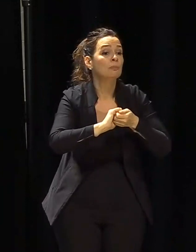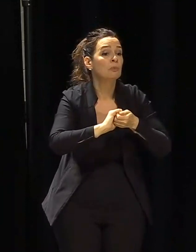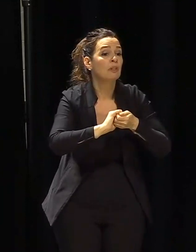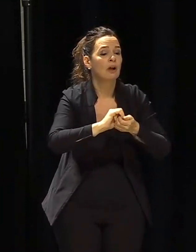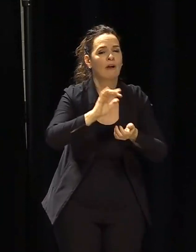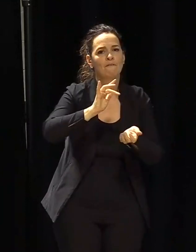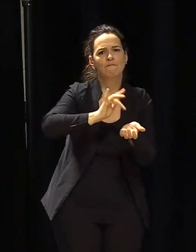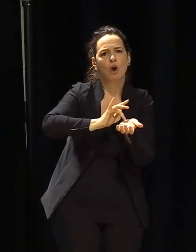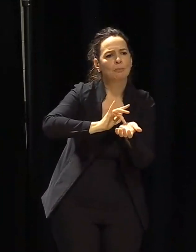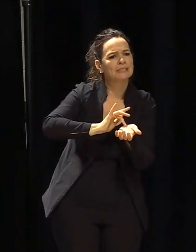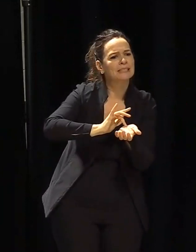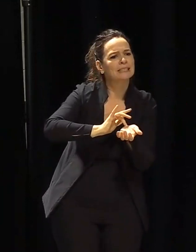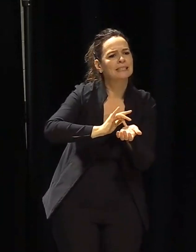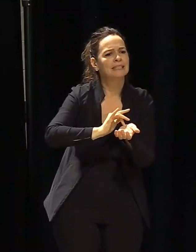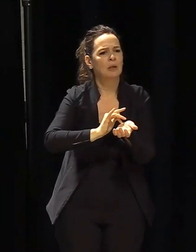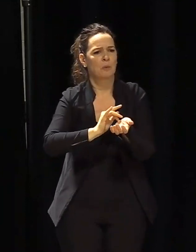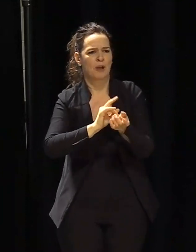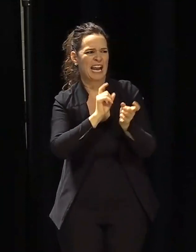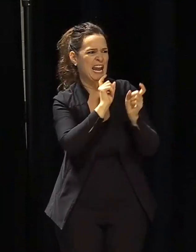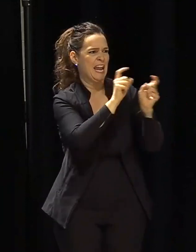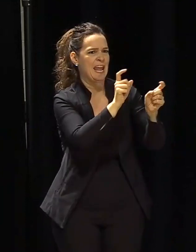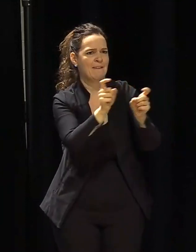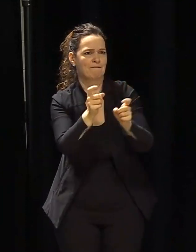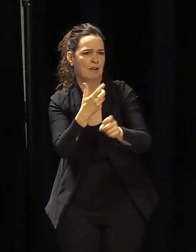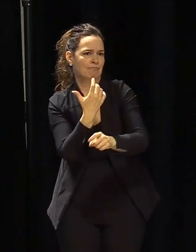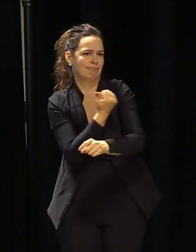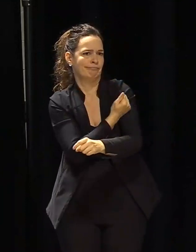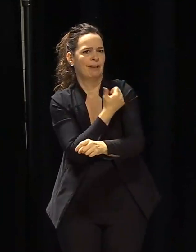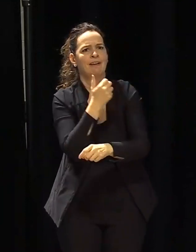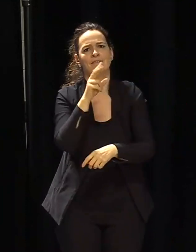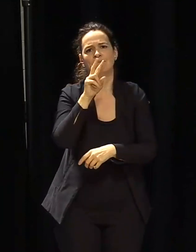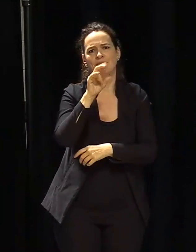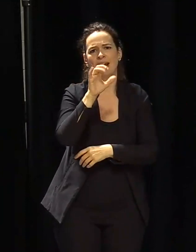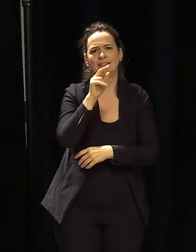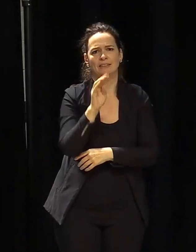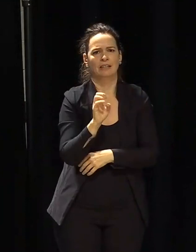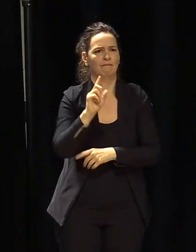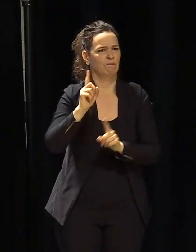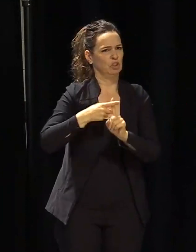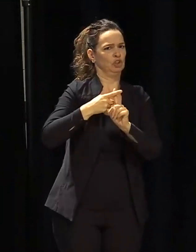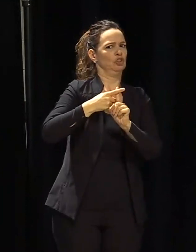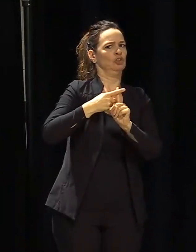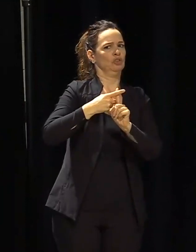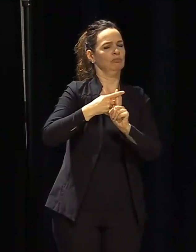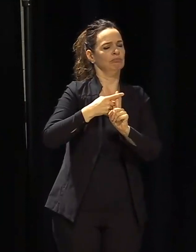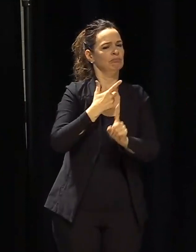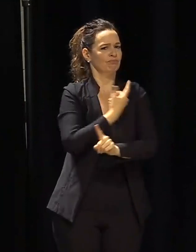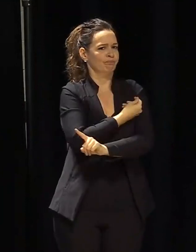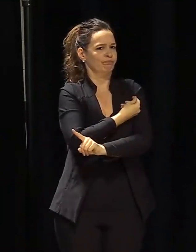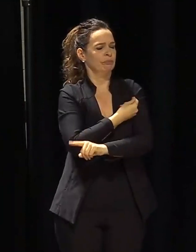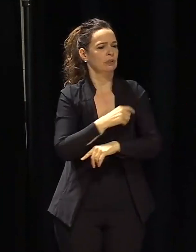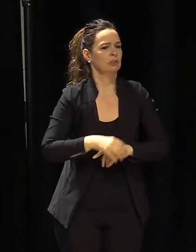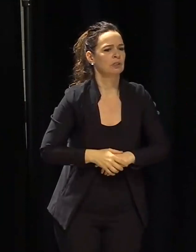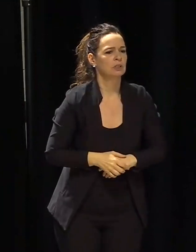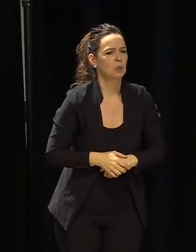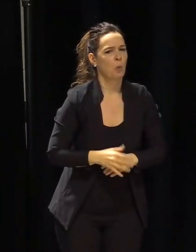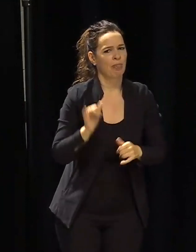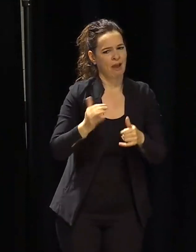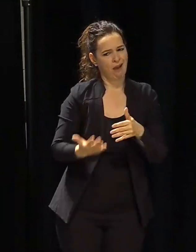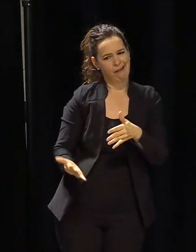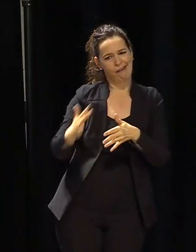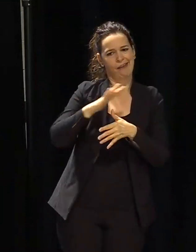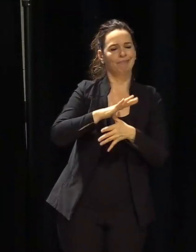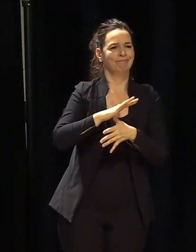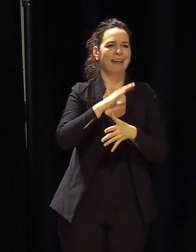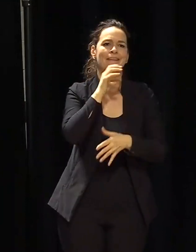is going to New York. The federal government is going to work with those doses to get our nursing home residents vaccinated. This